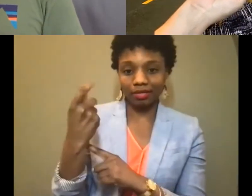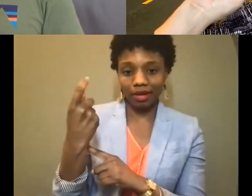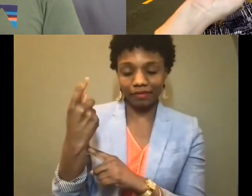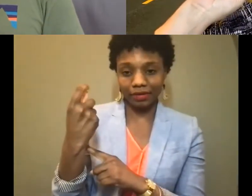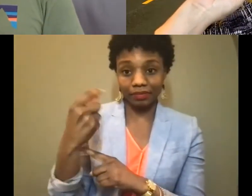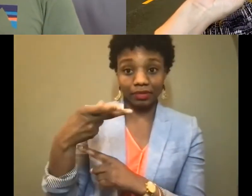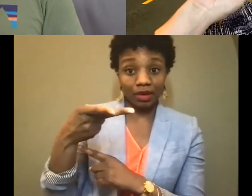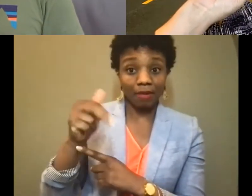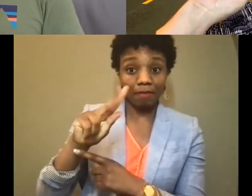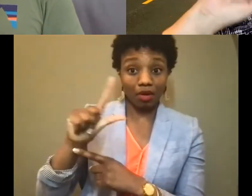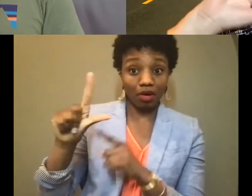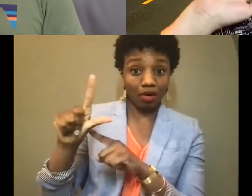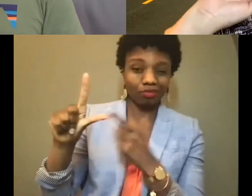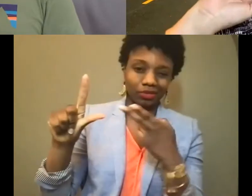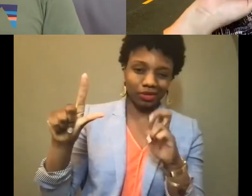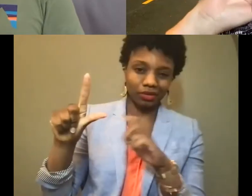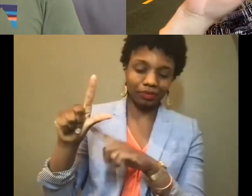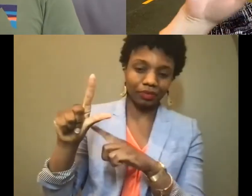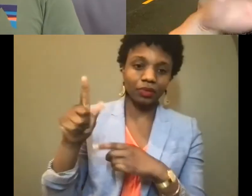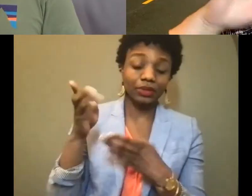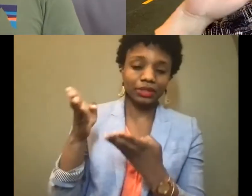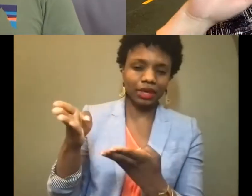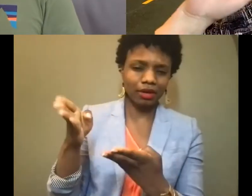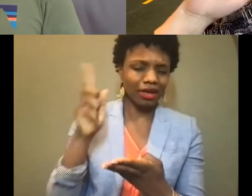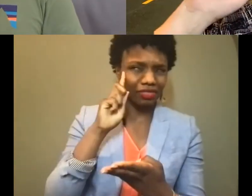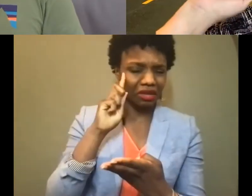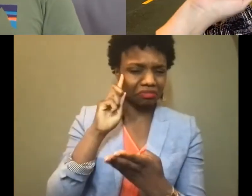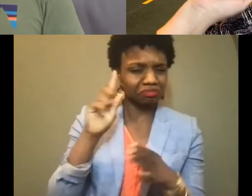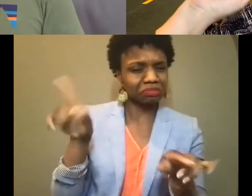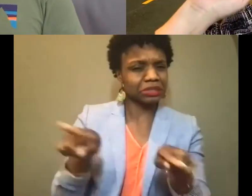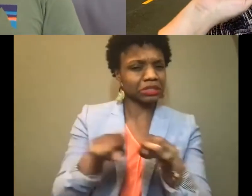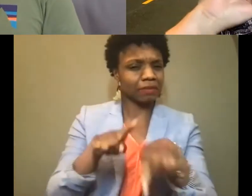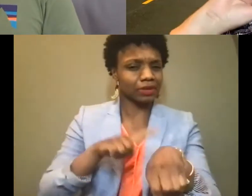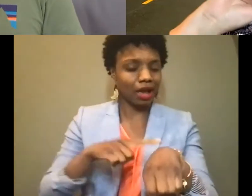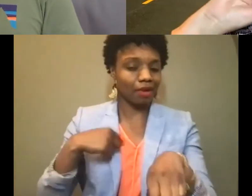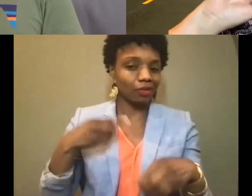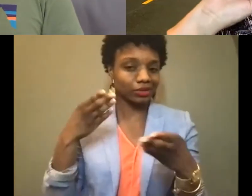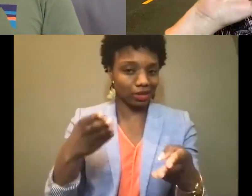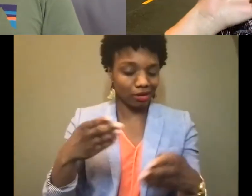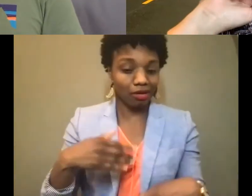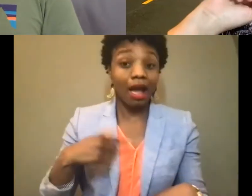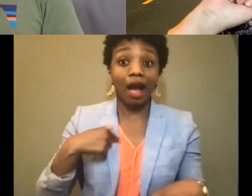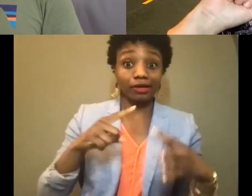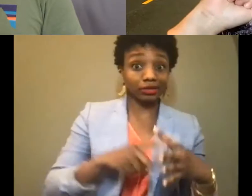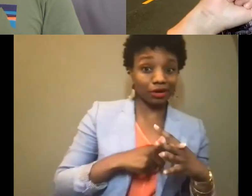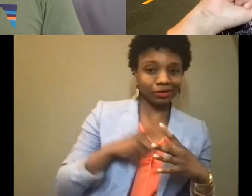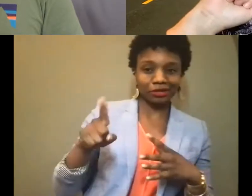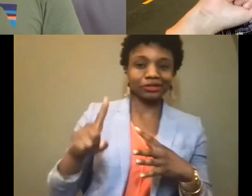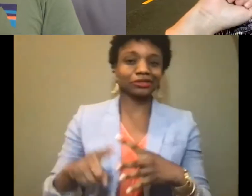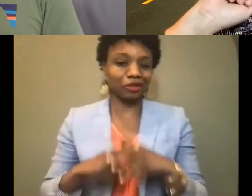there I think about the same time that I was. When I started, he was there for 2